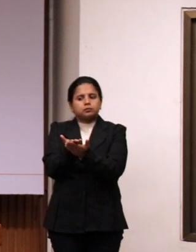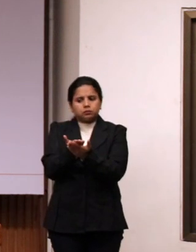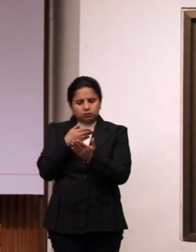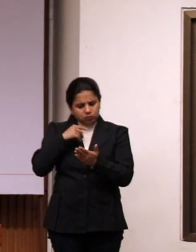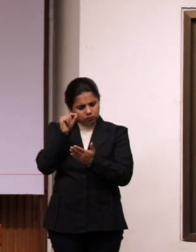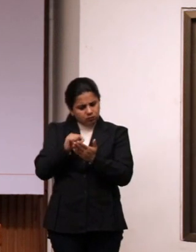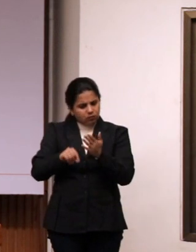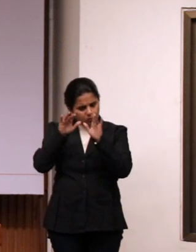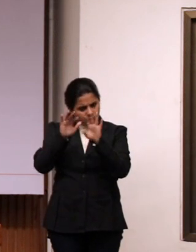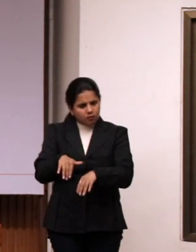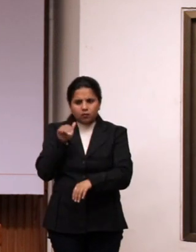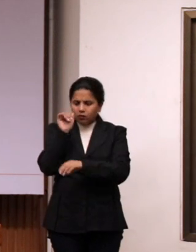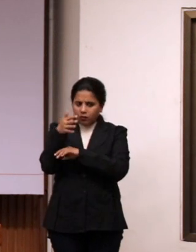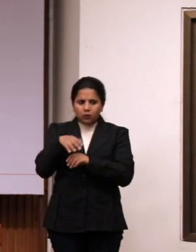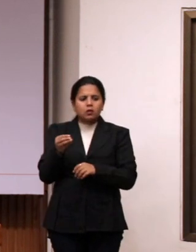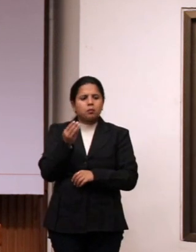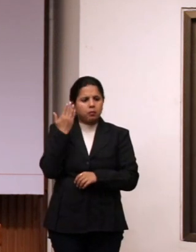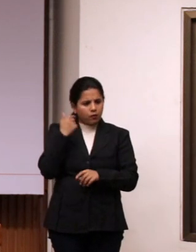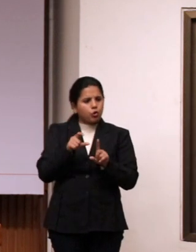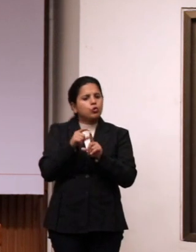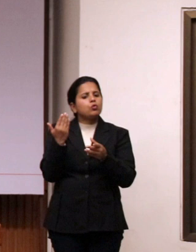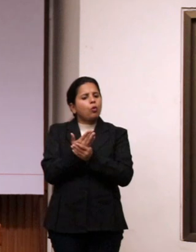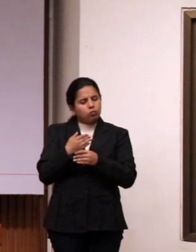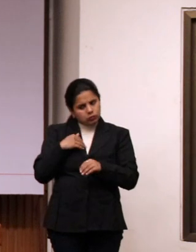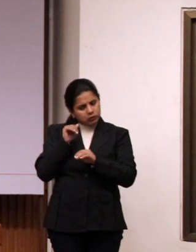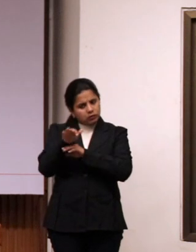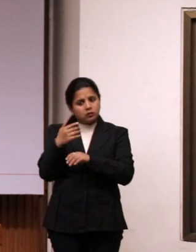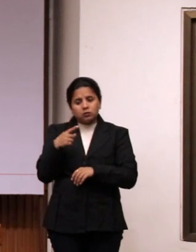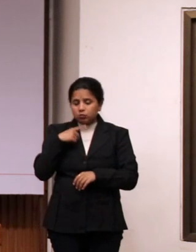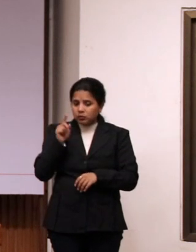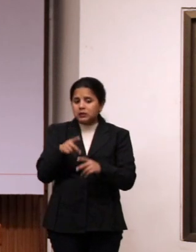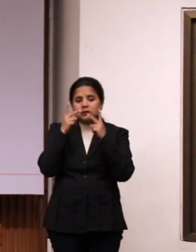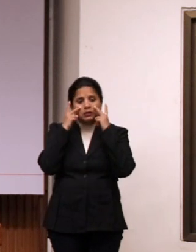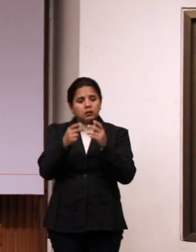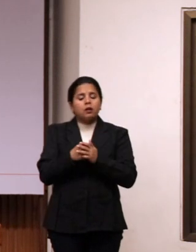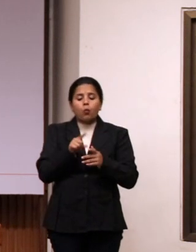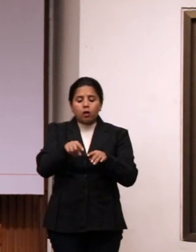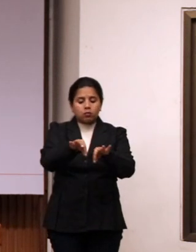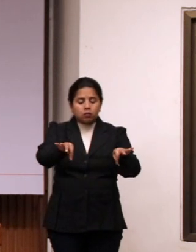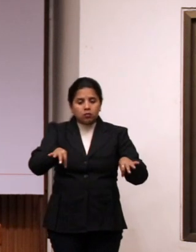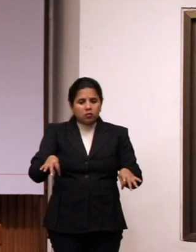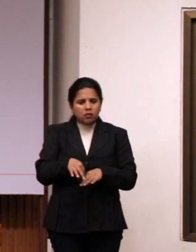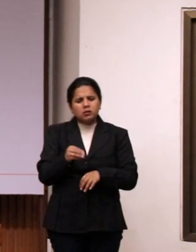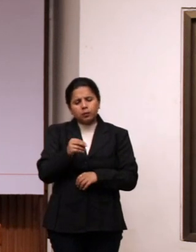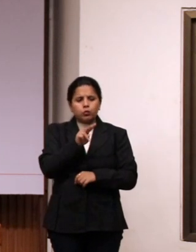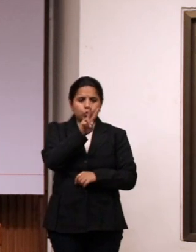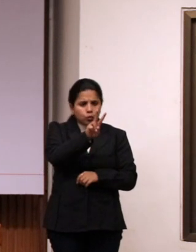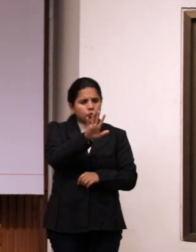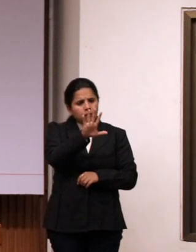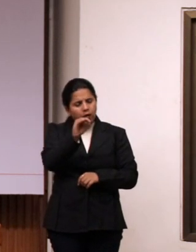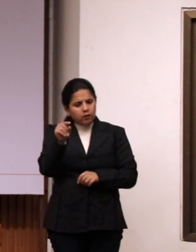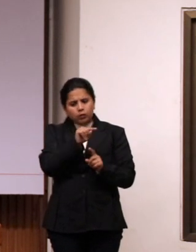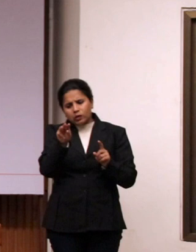written statement and recent document to them. We suggested that we must see per hectare at least 2,500